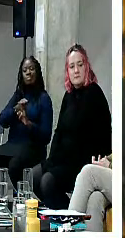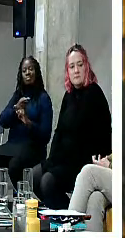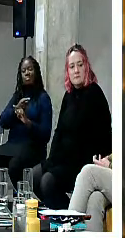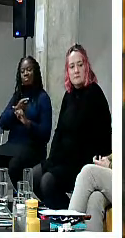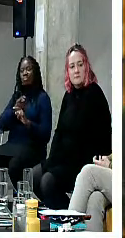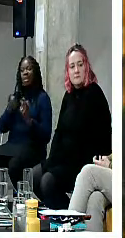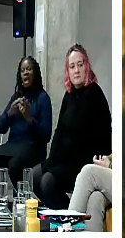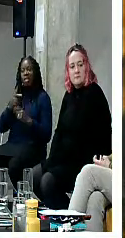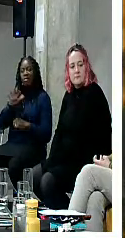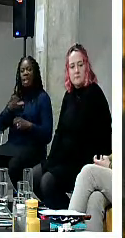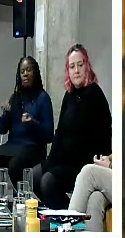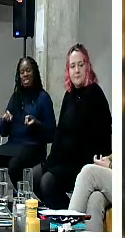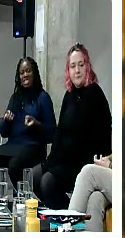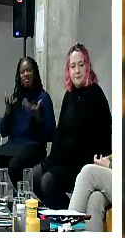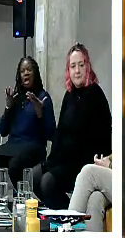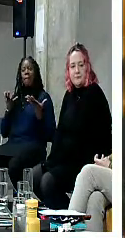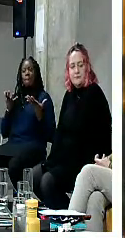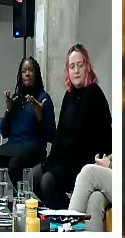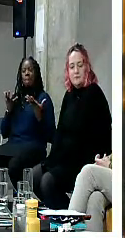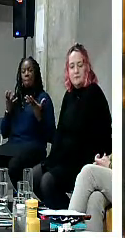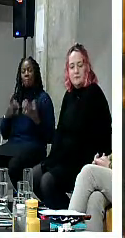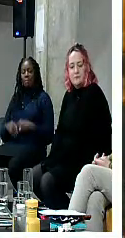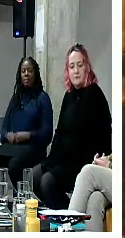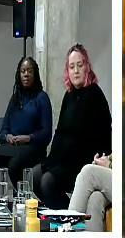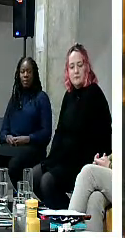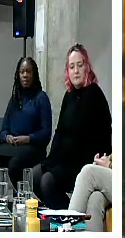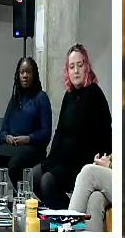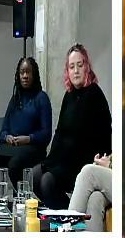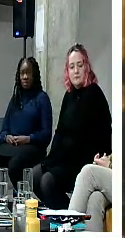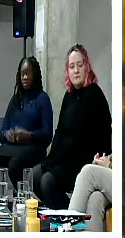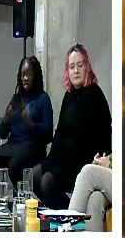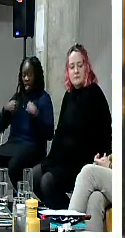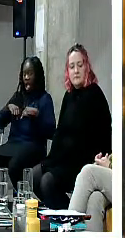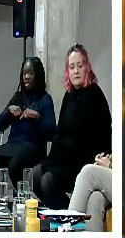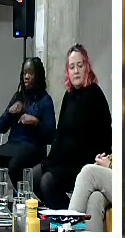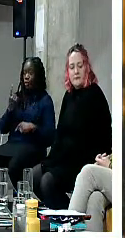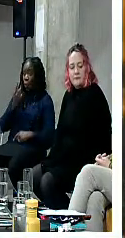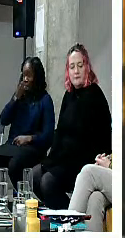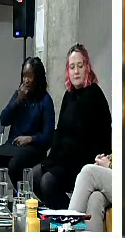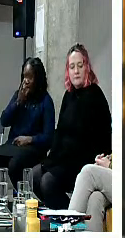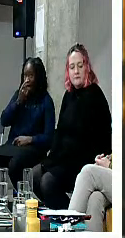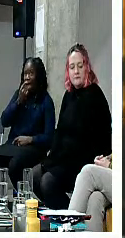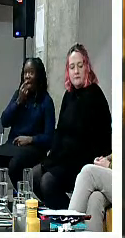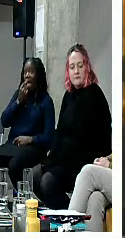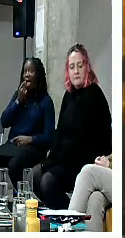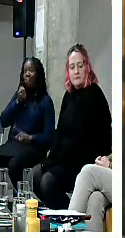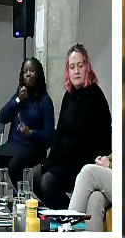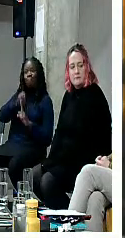Yeah. So I think those of us that can, we try.